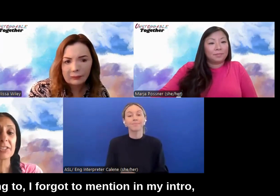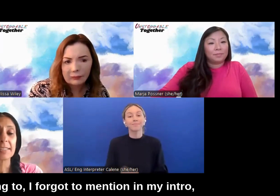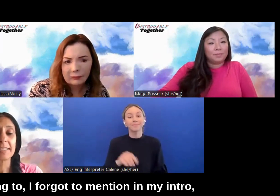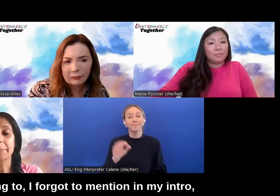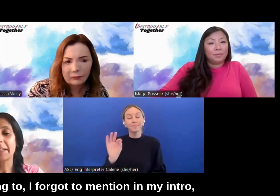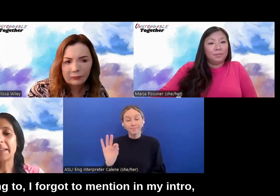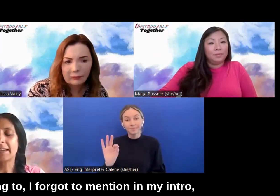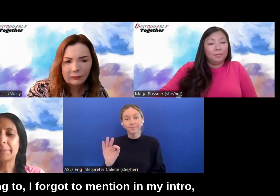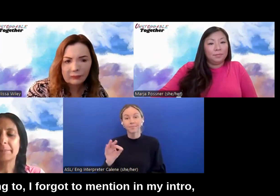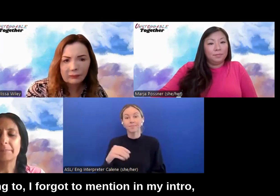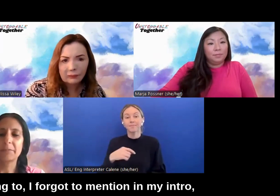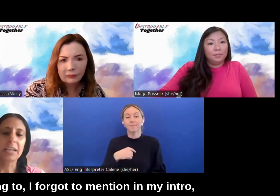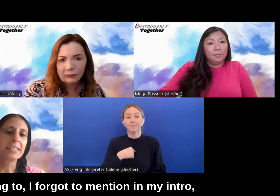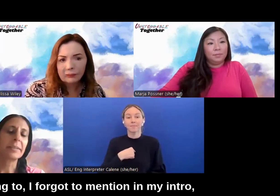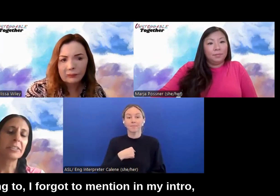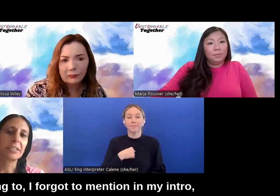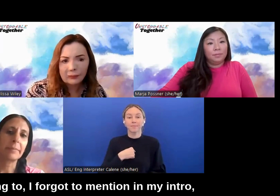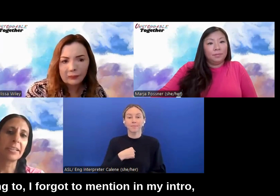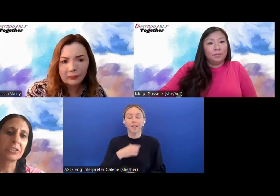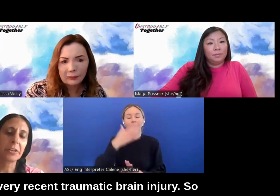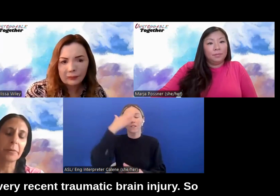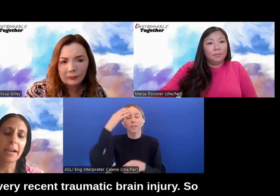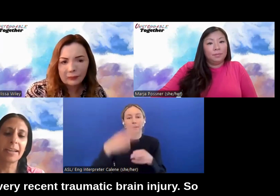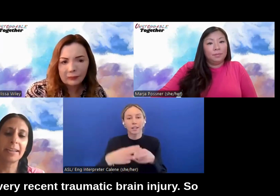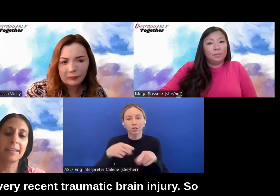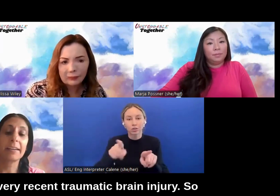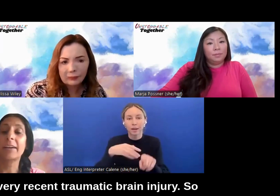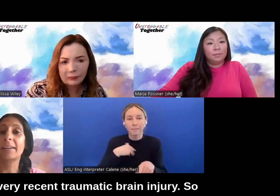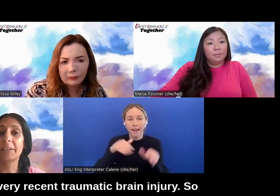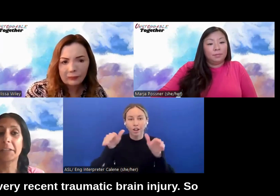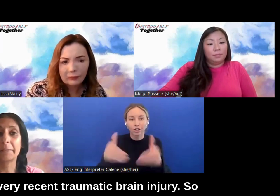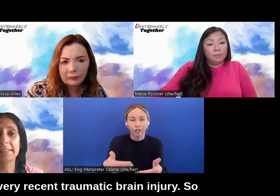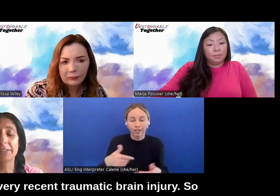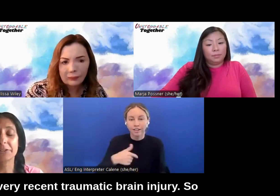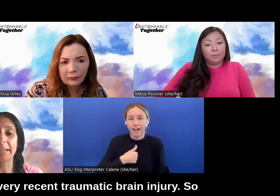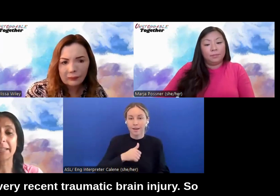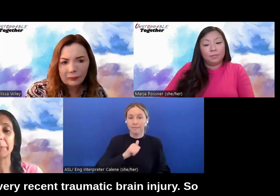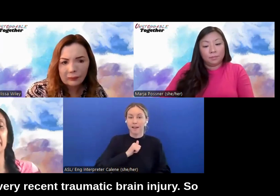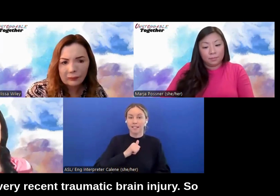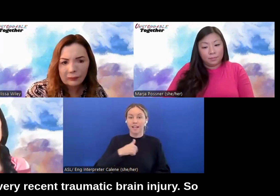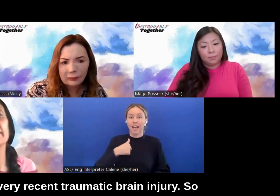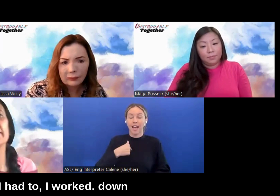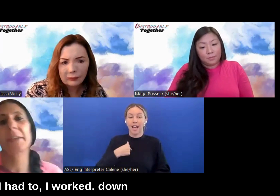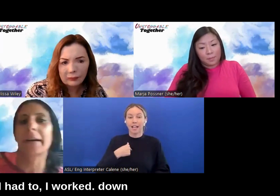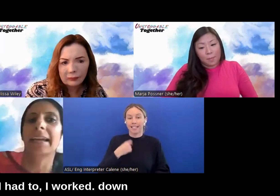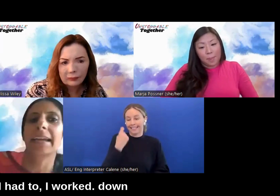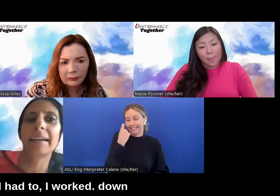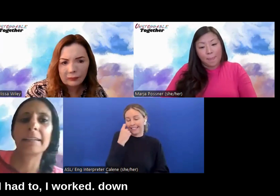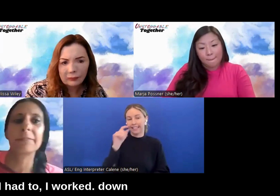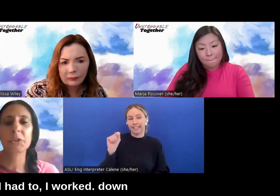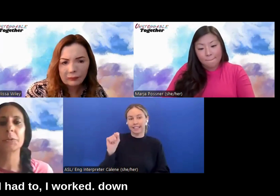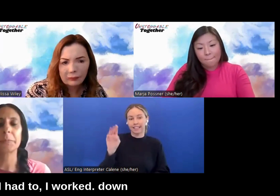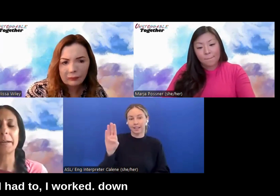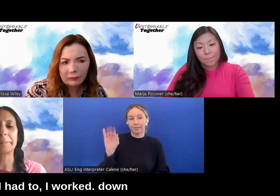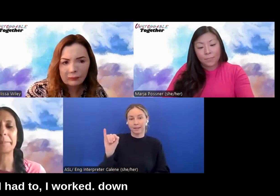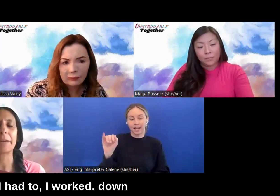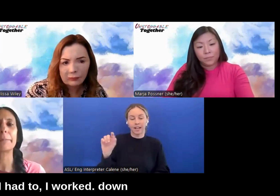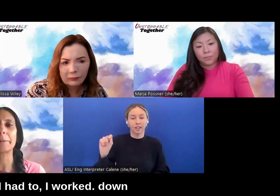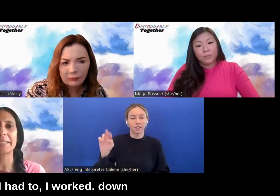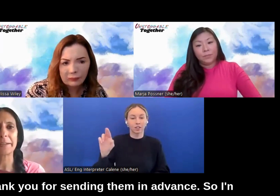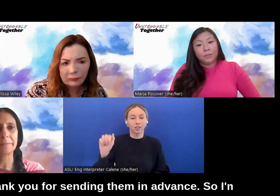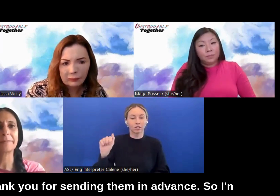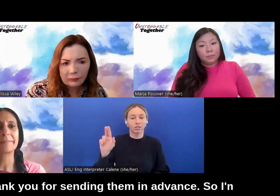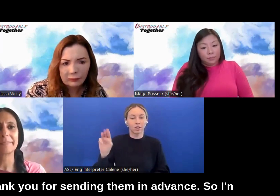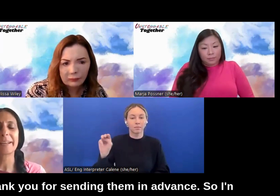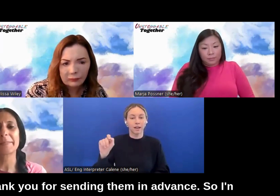I forgot to mention in my intro, I have had a very recent traumatic brain injury. So I had to, I